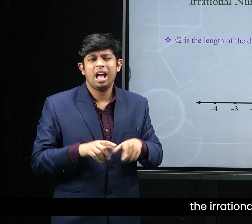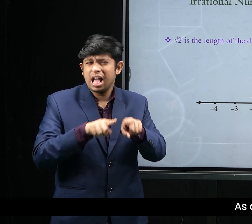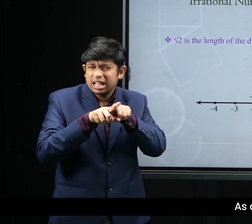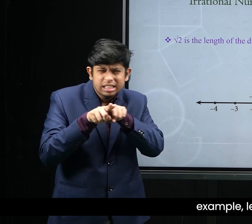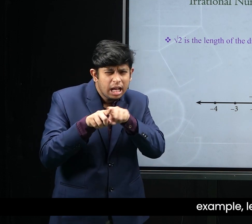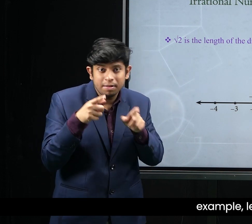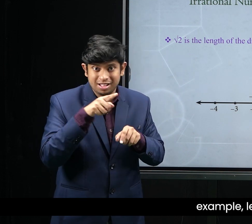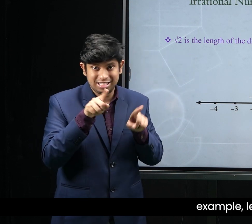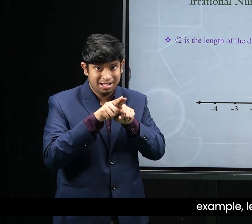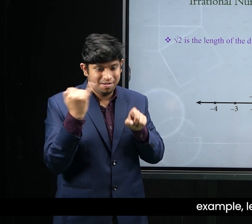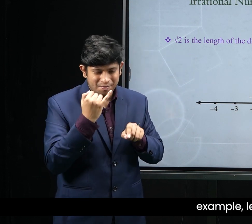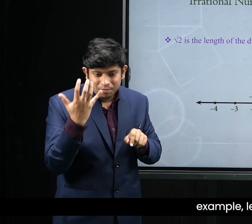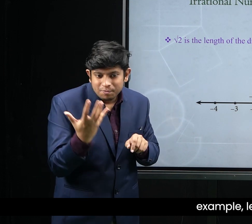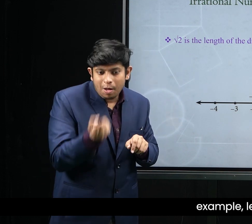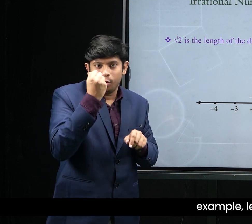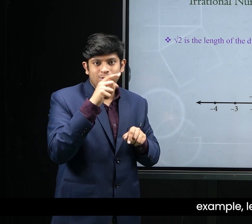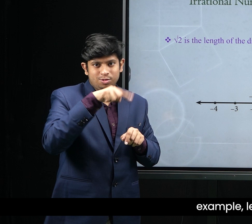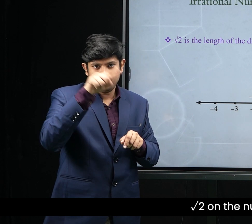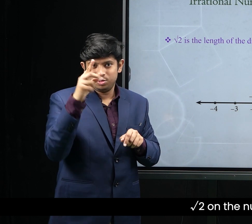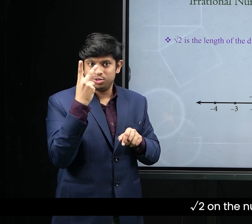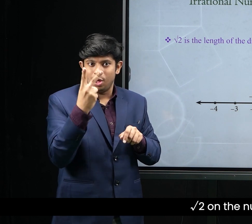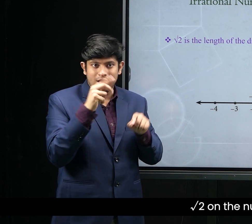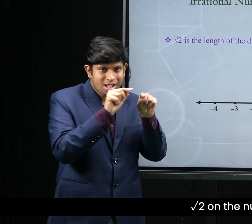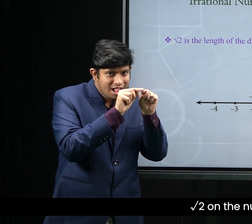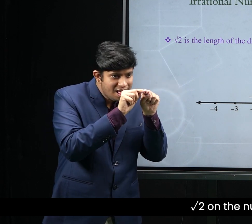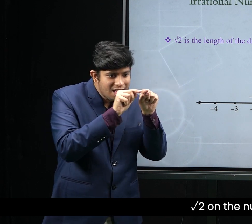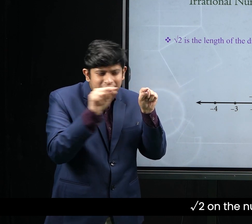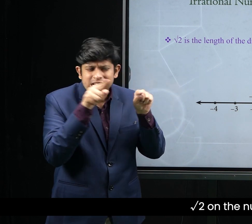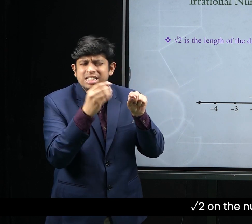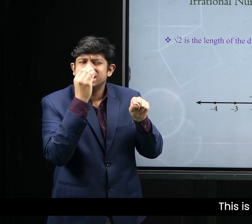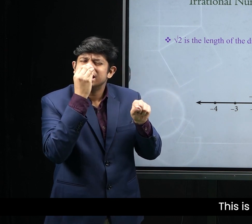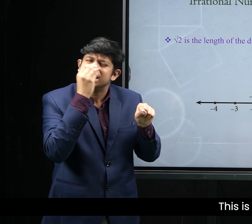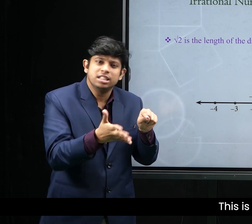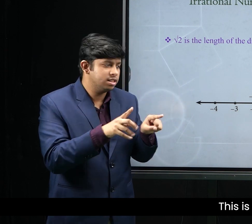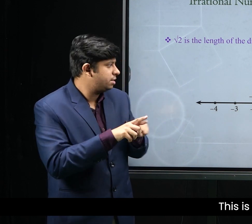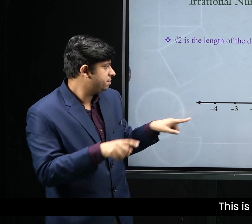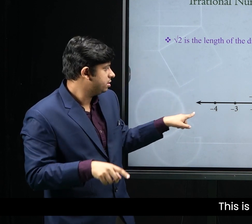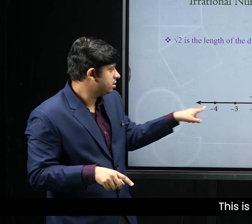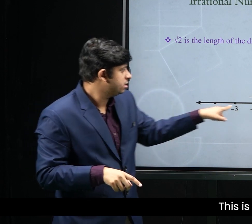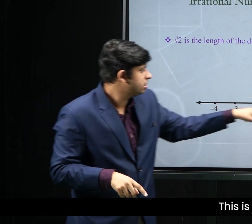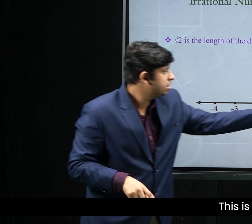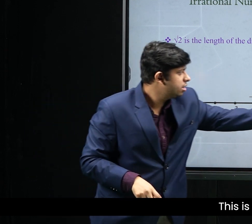As an example, let us locate root 2 on the number line. This is easy.